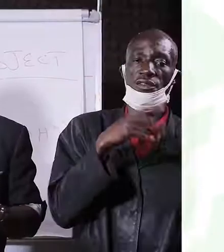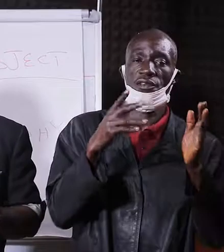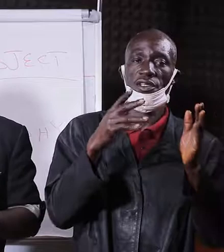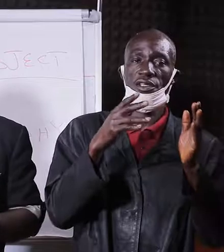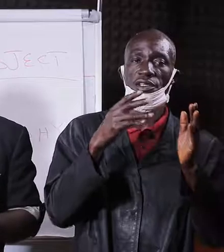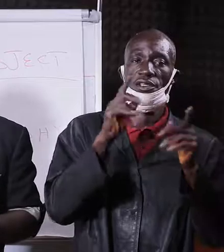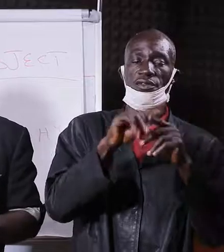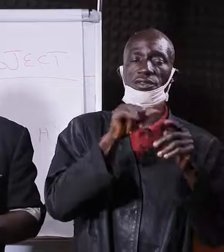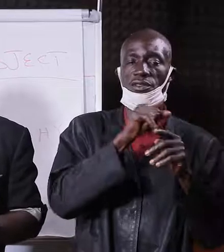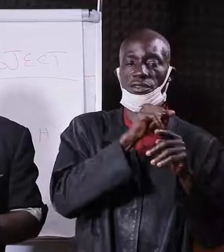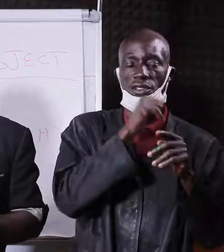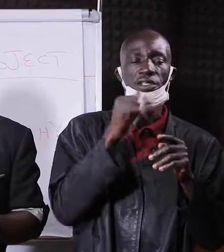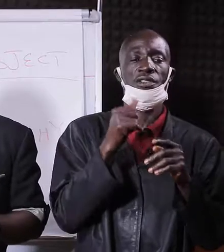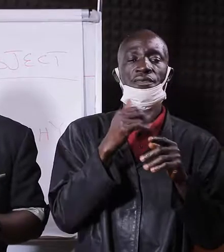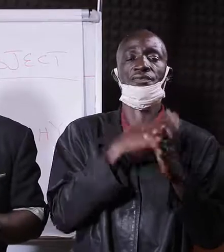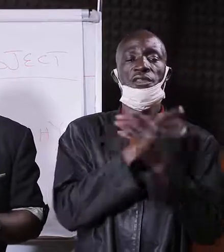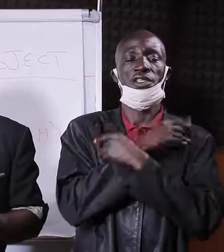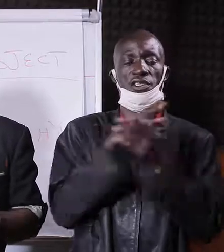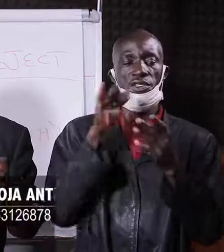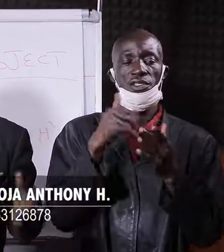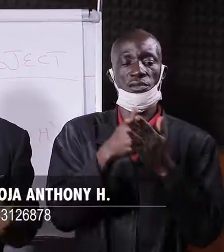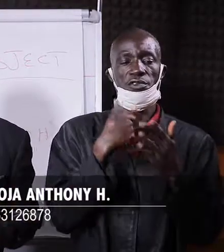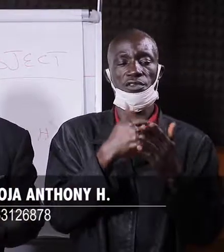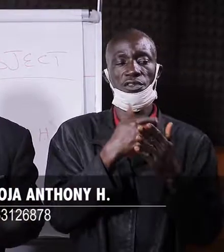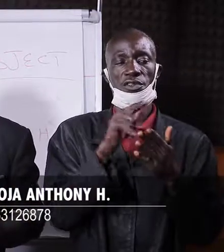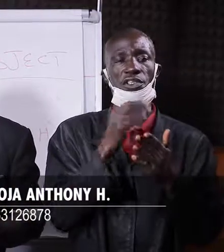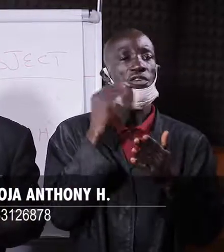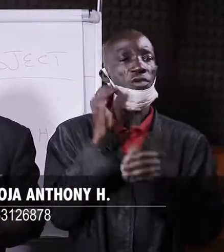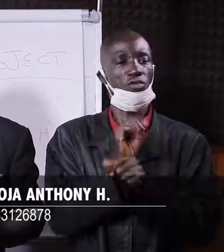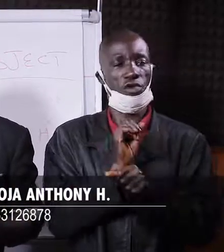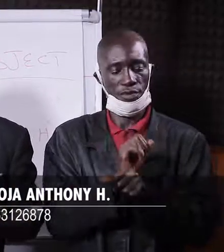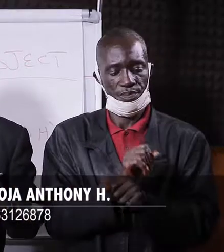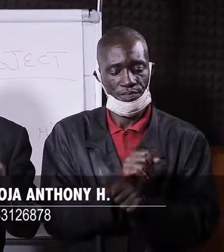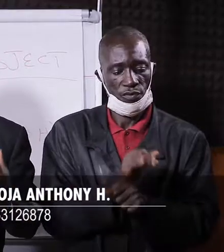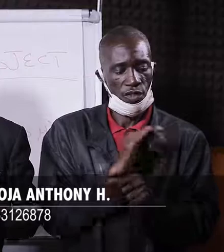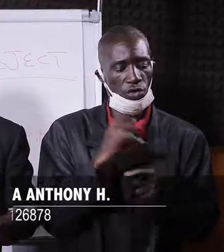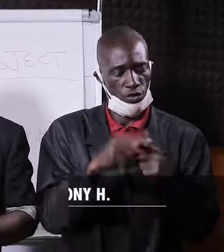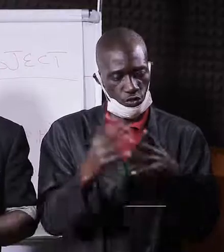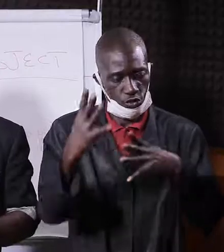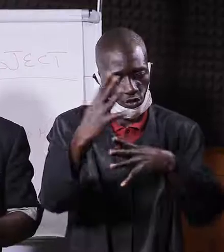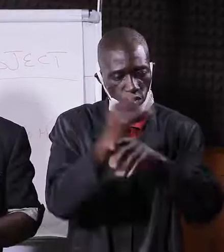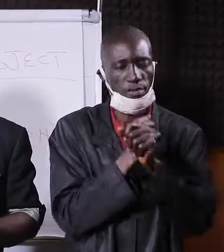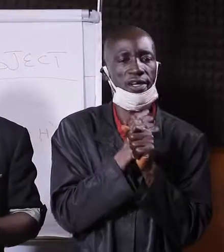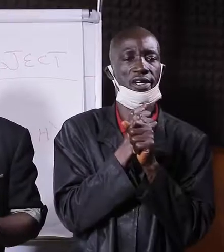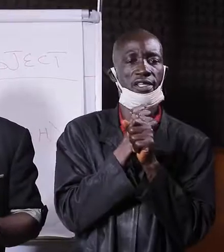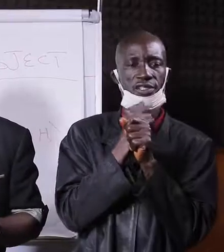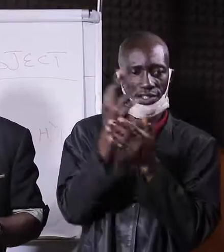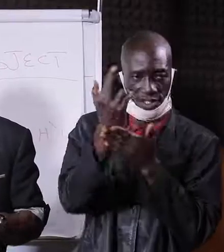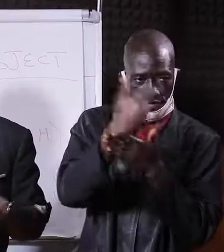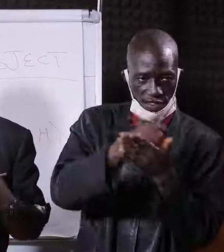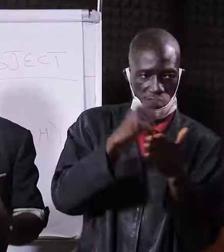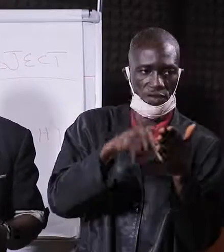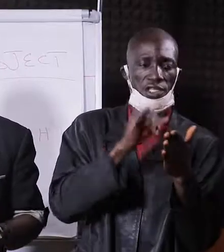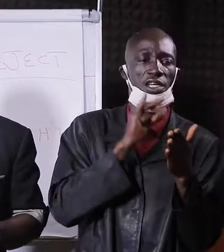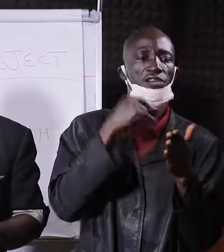My dear students, before the assignment, I would like to summarize all that